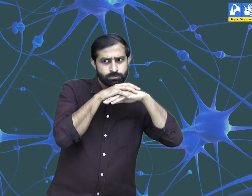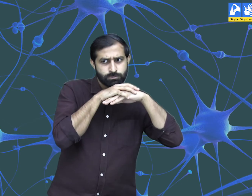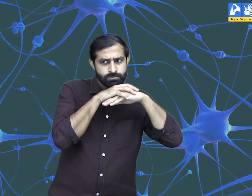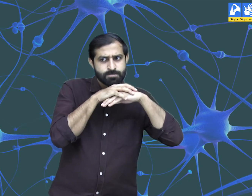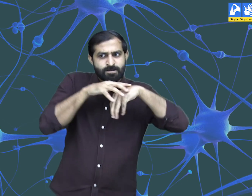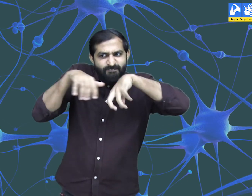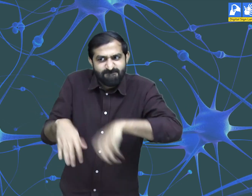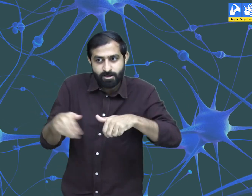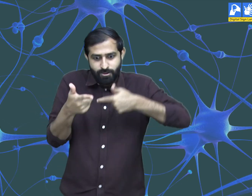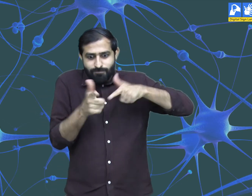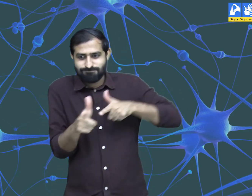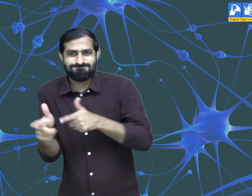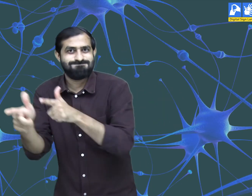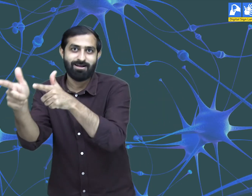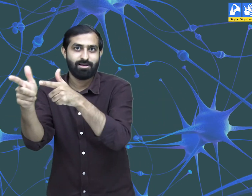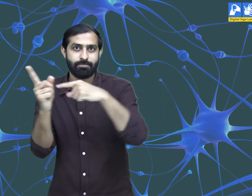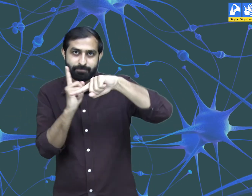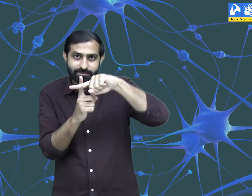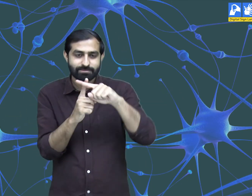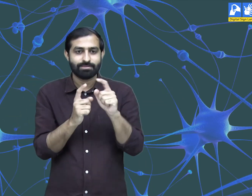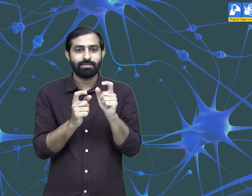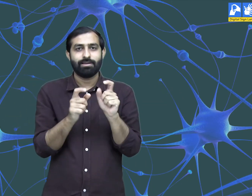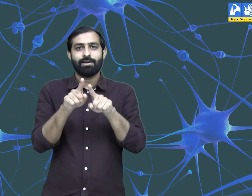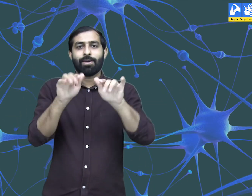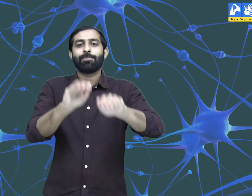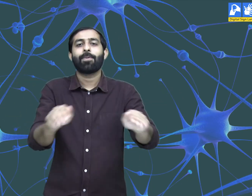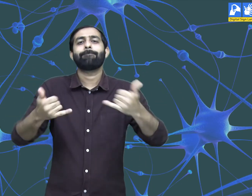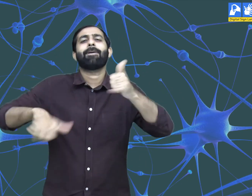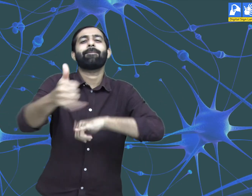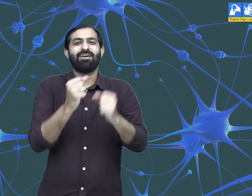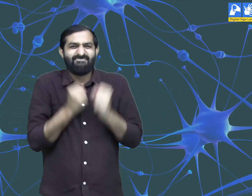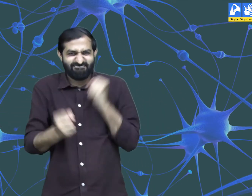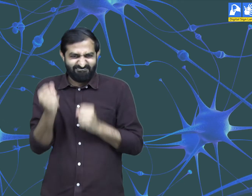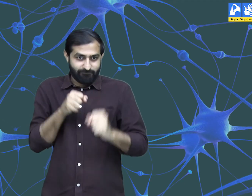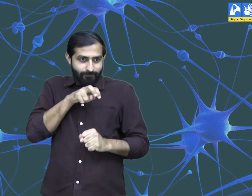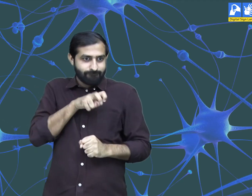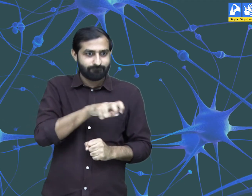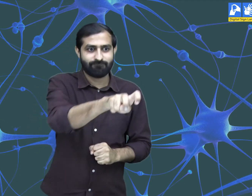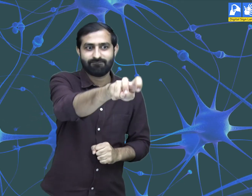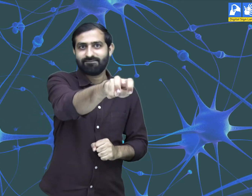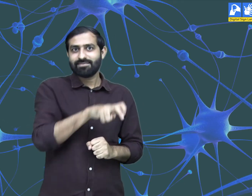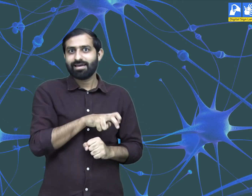example, running of a cat or children playing, running